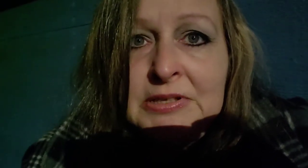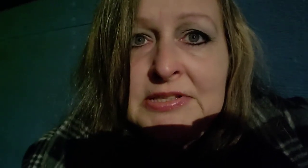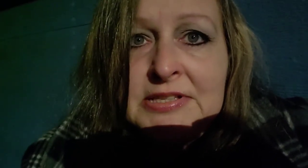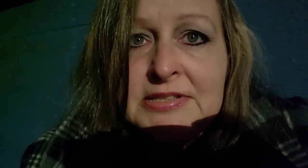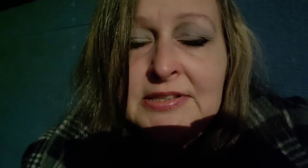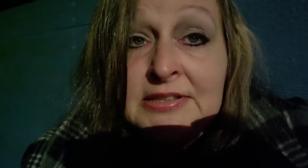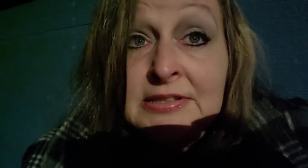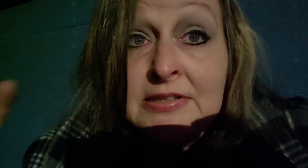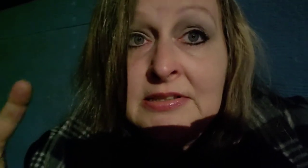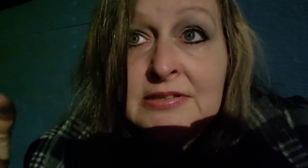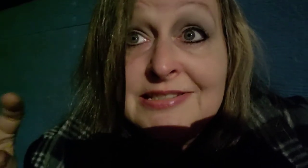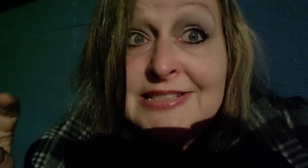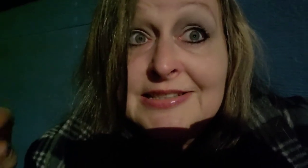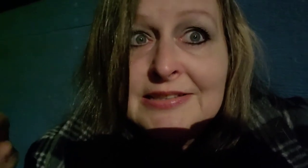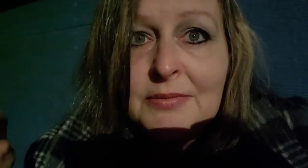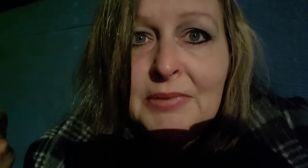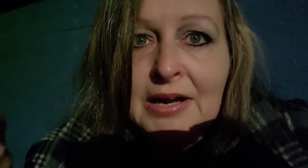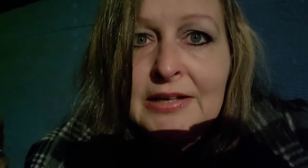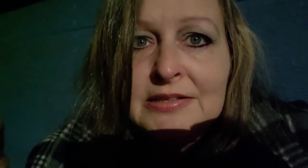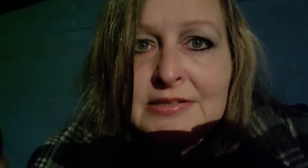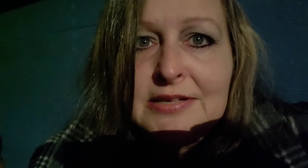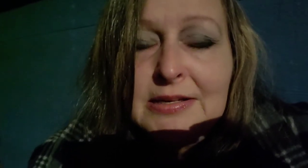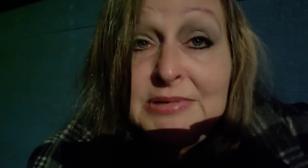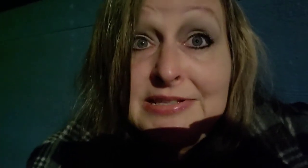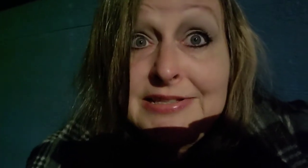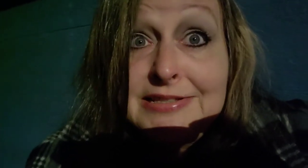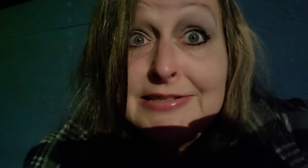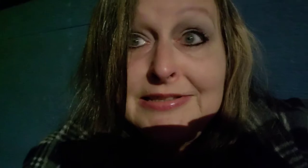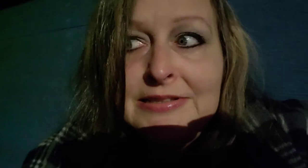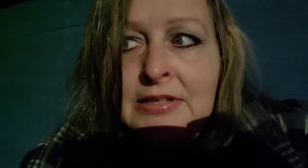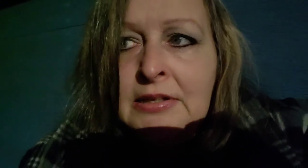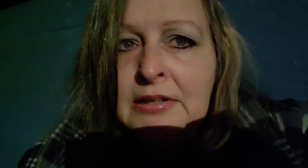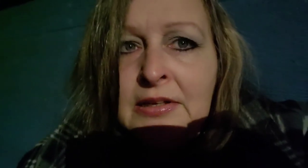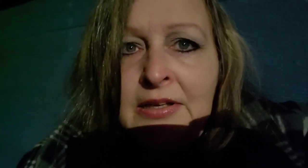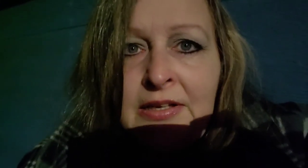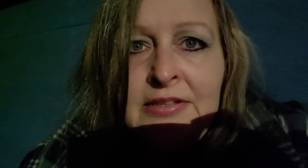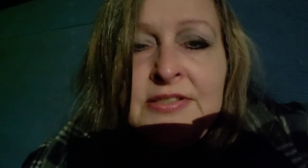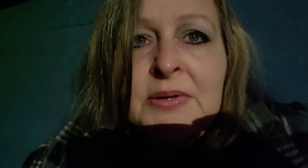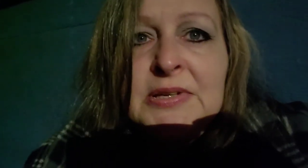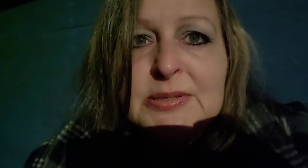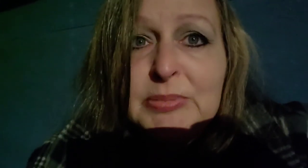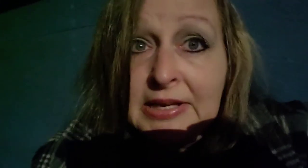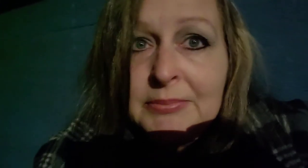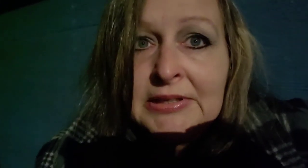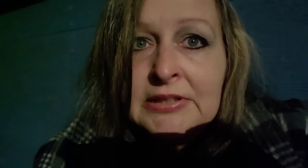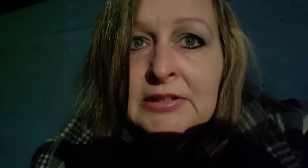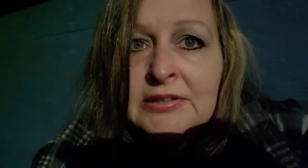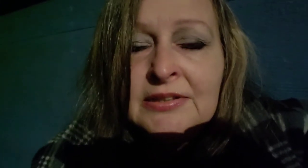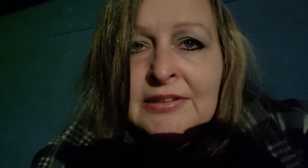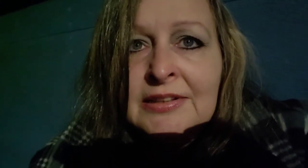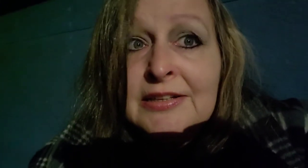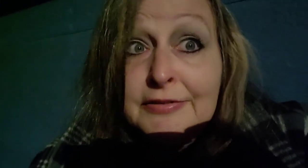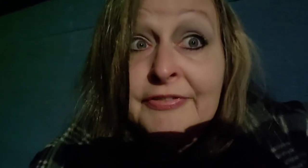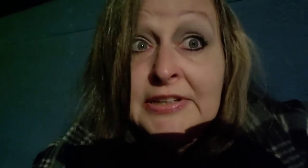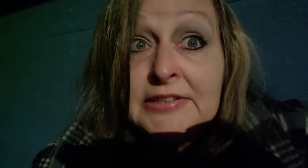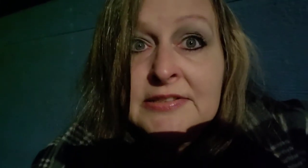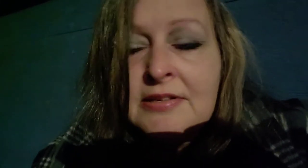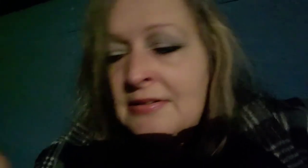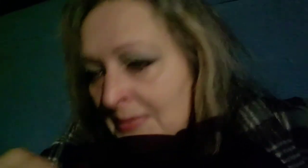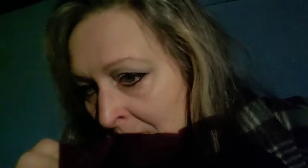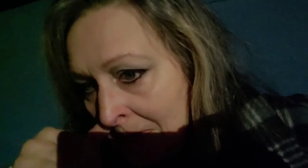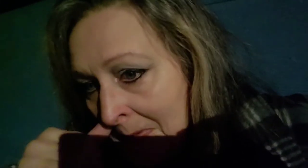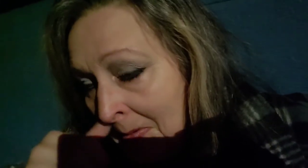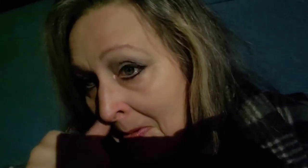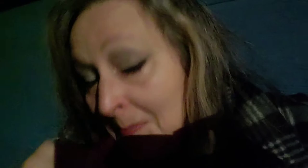you know, because he's a D behind his name, he's a D. And so he's blaming the